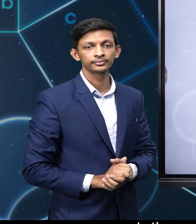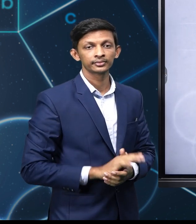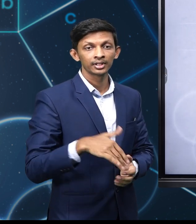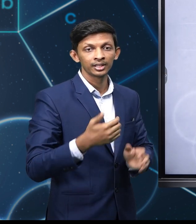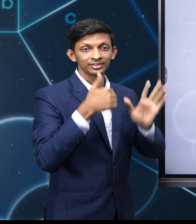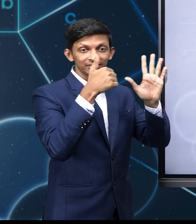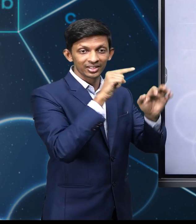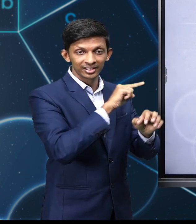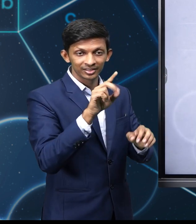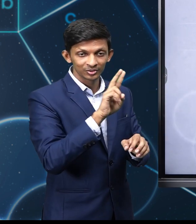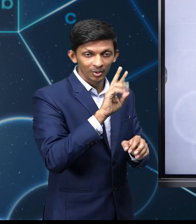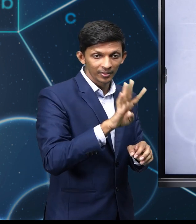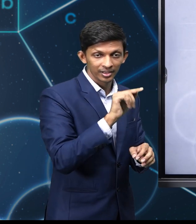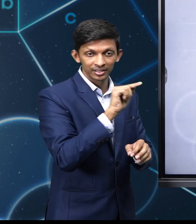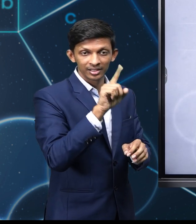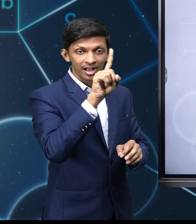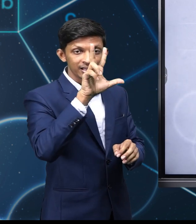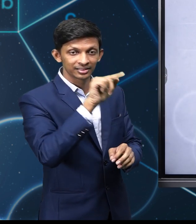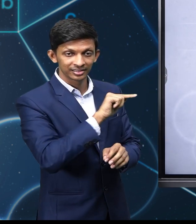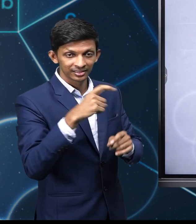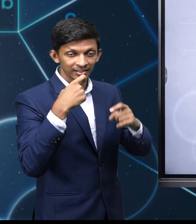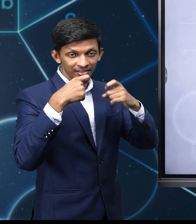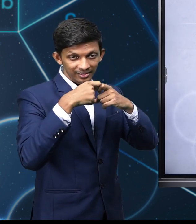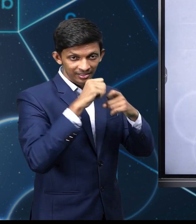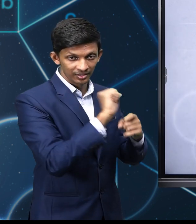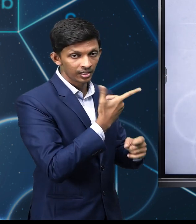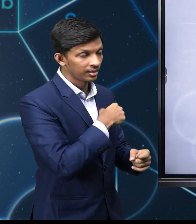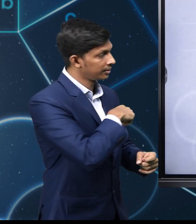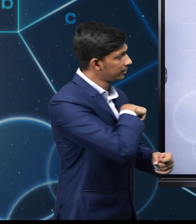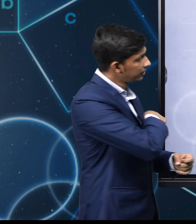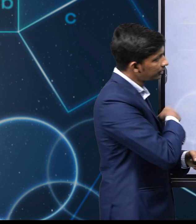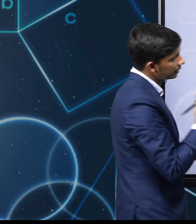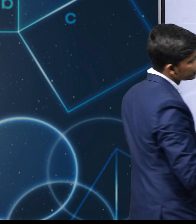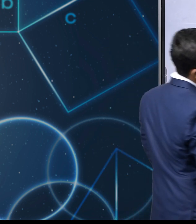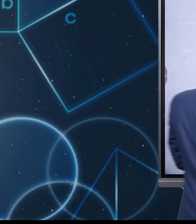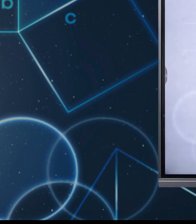Now by replacing the values, 6 by 24 equals to 18 by x.